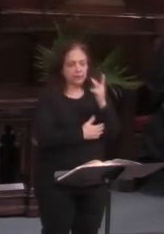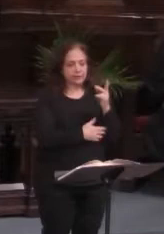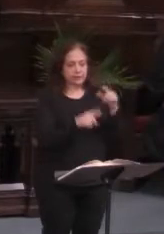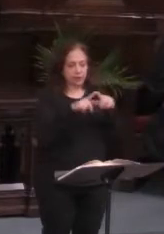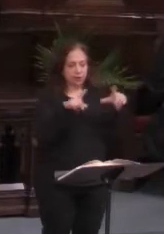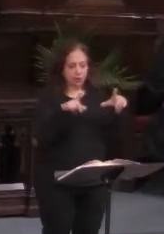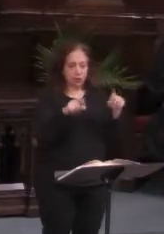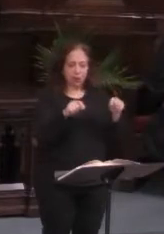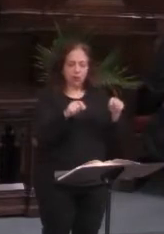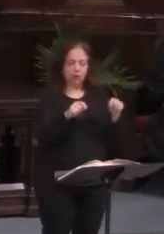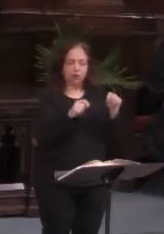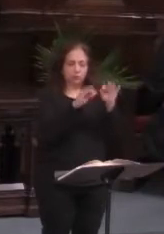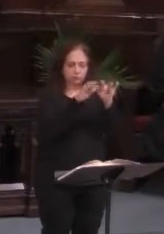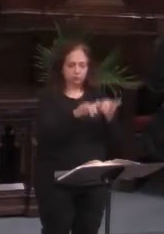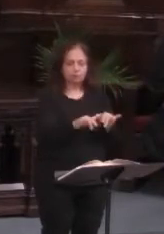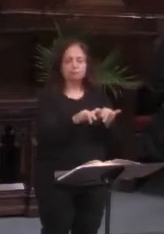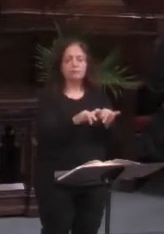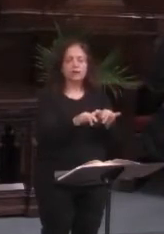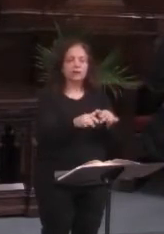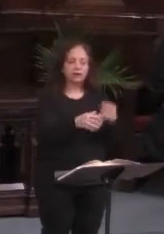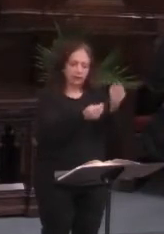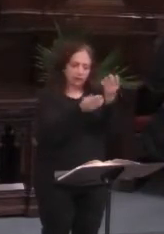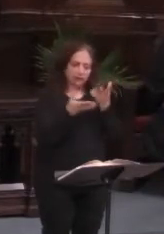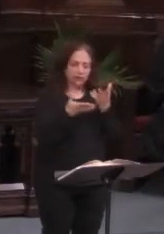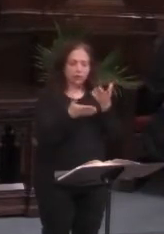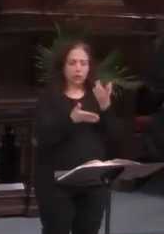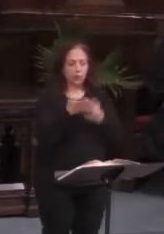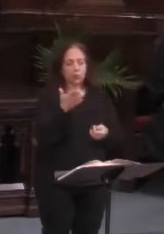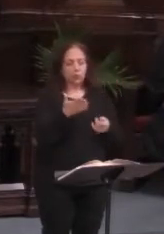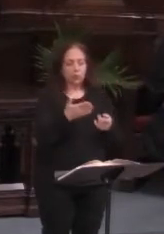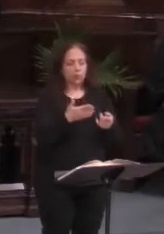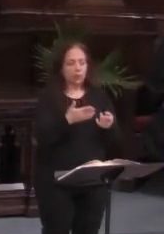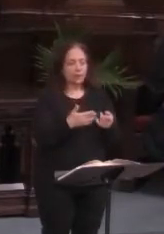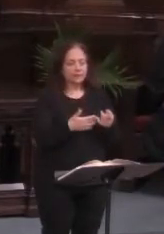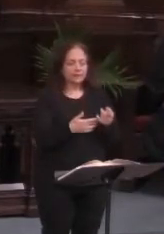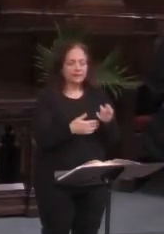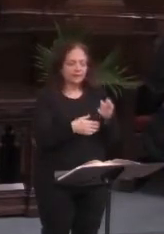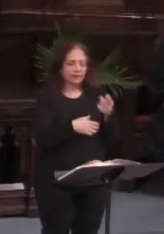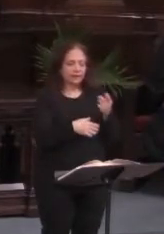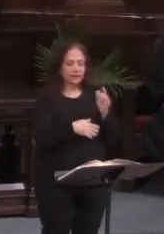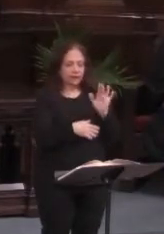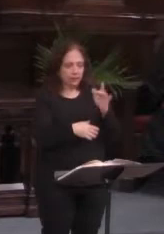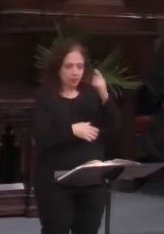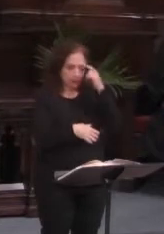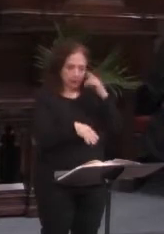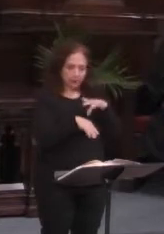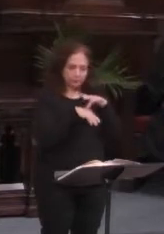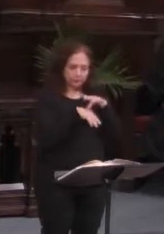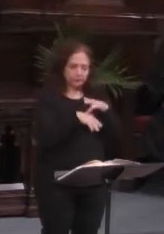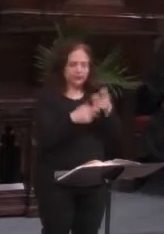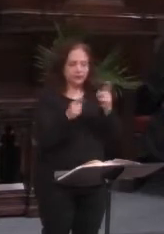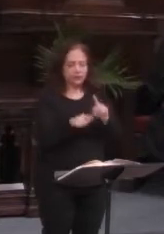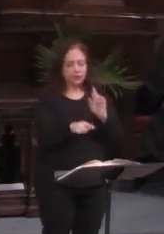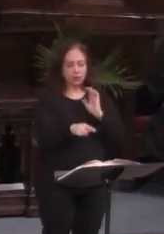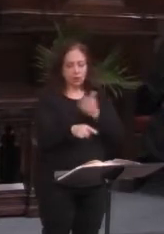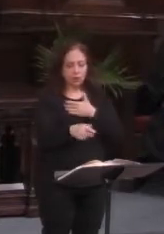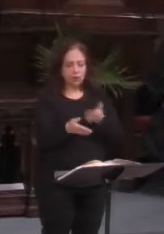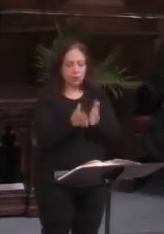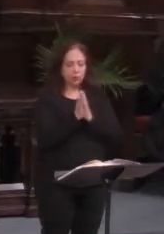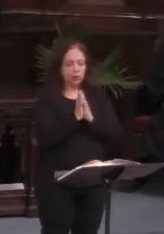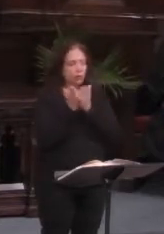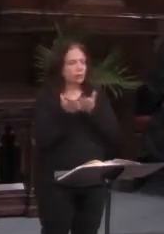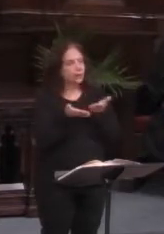card. Let us know what's on your heart and mind so that we can lift your prayers in our own